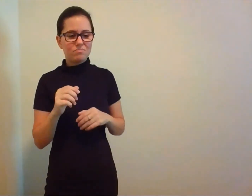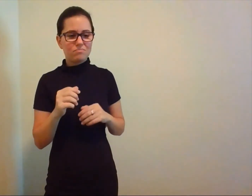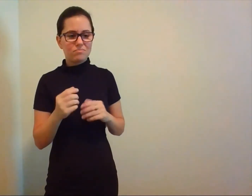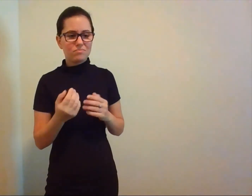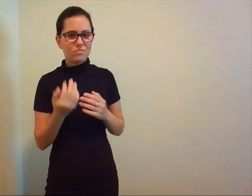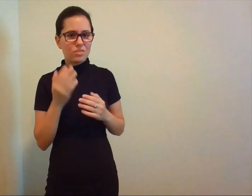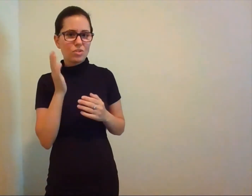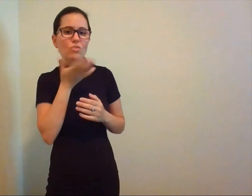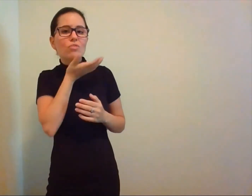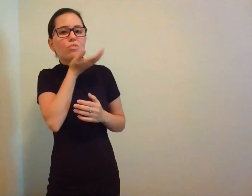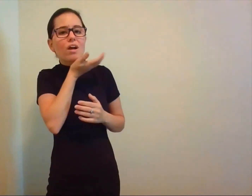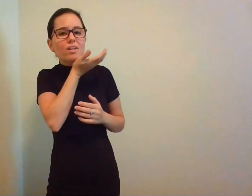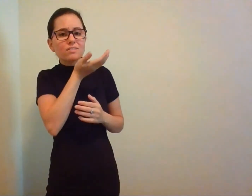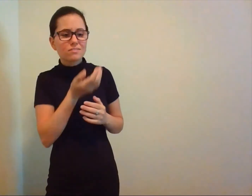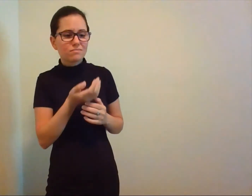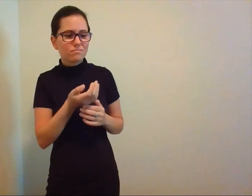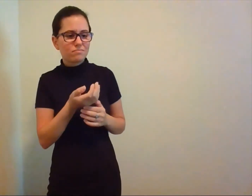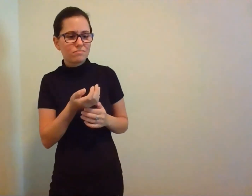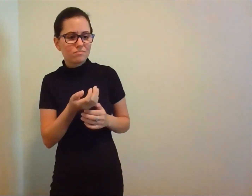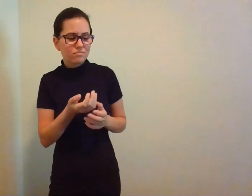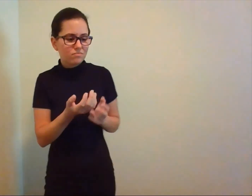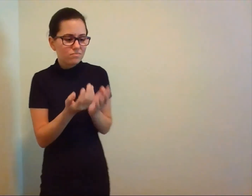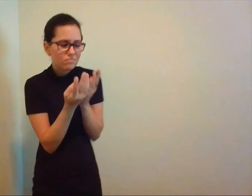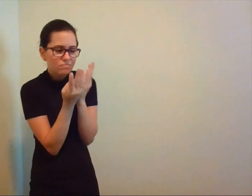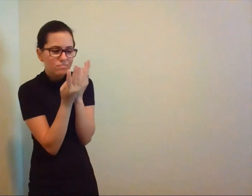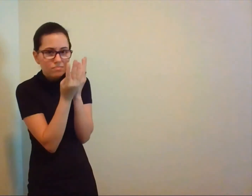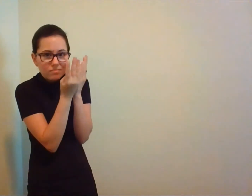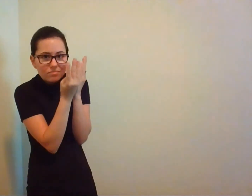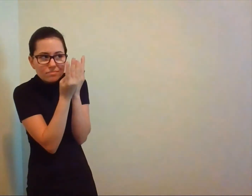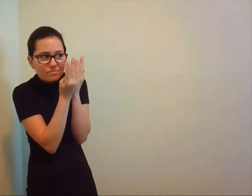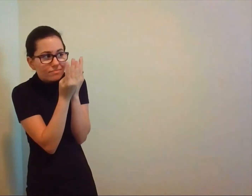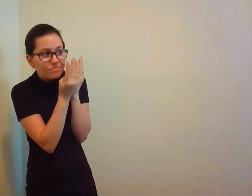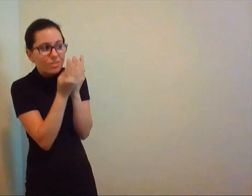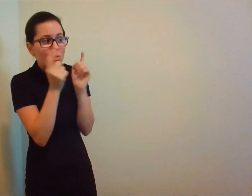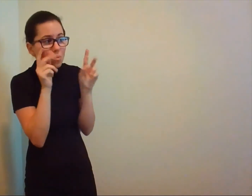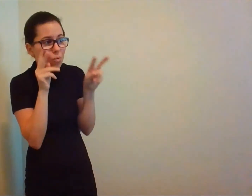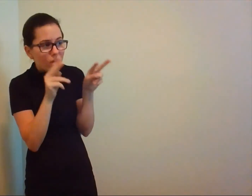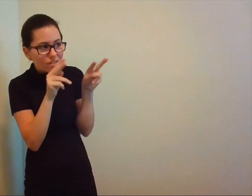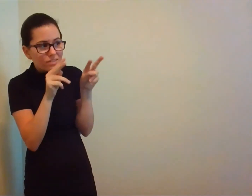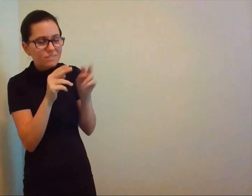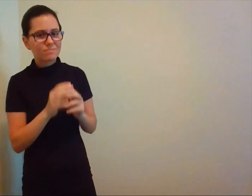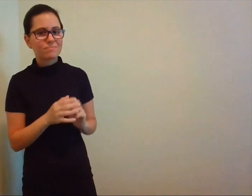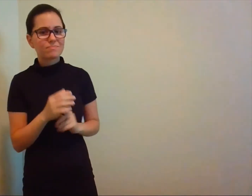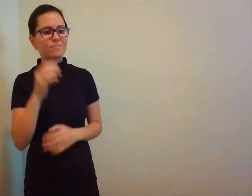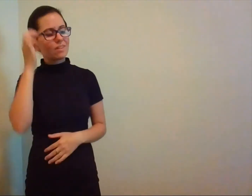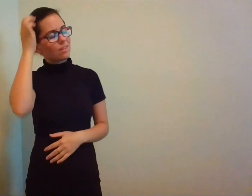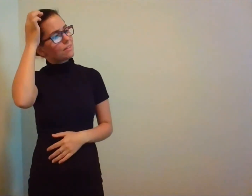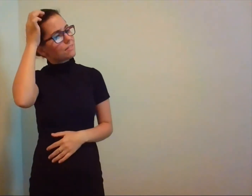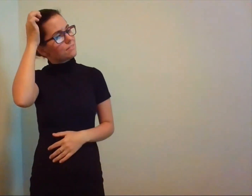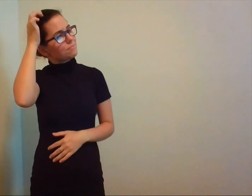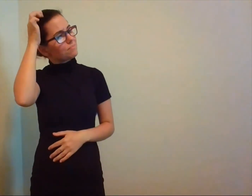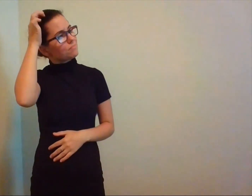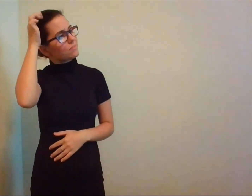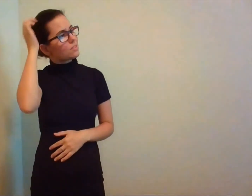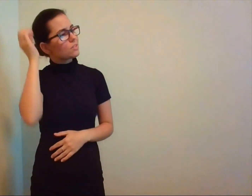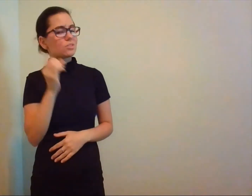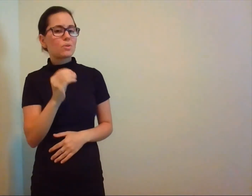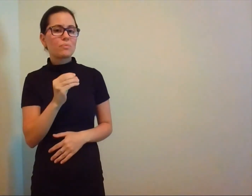not a football player. Were the dogs in play? The dogs were he was taking selfies with him and his two dogs. He was